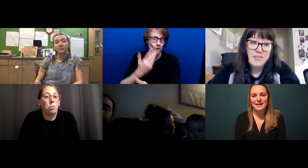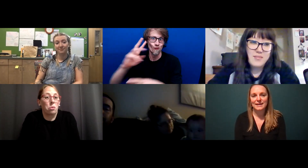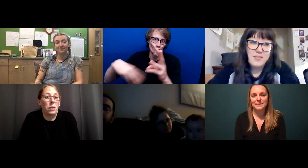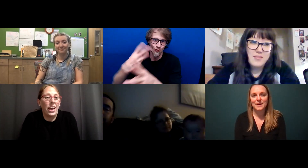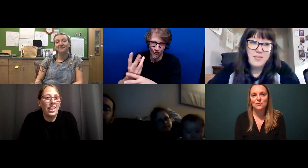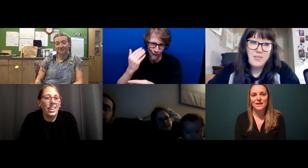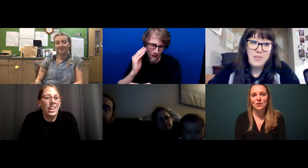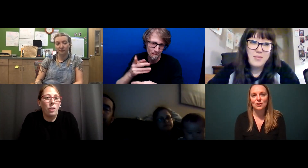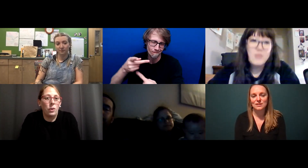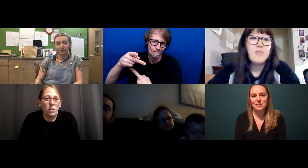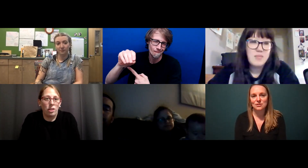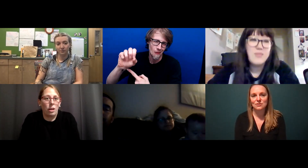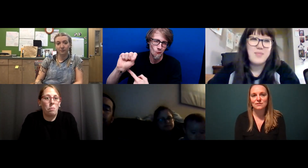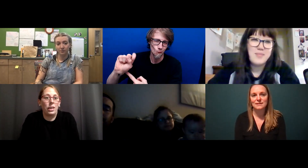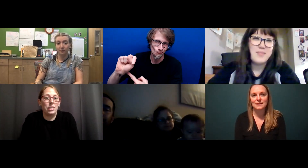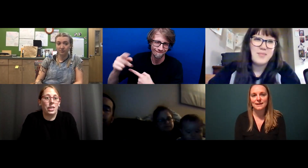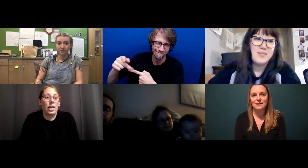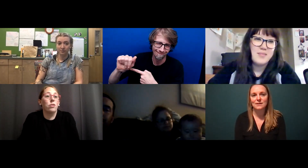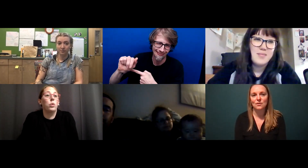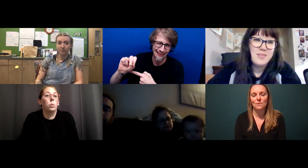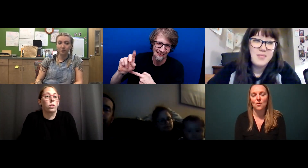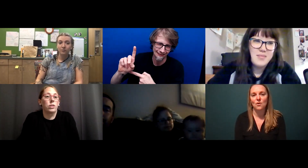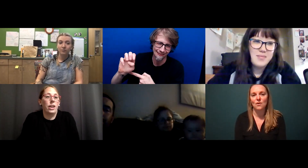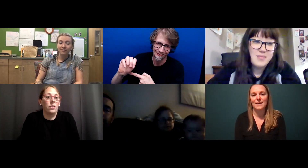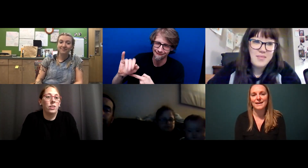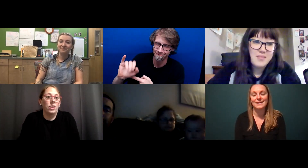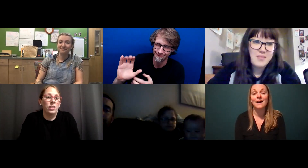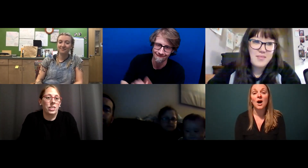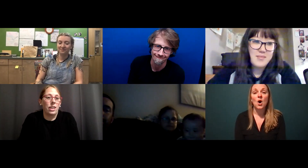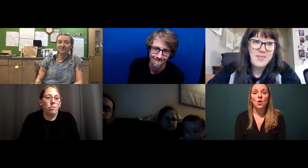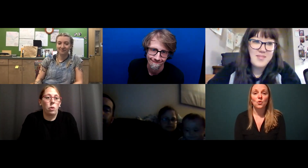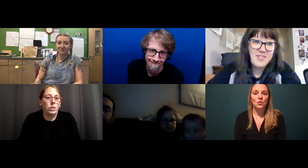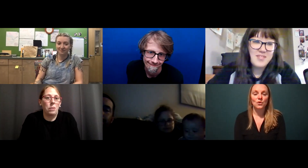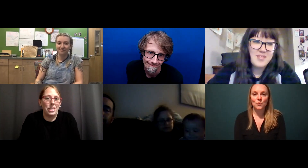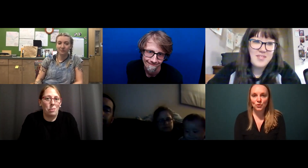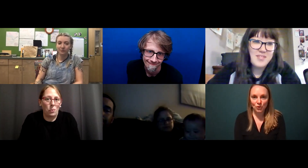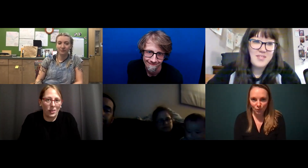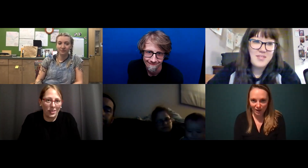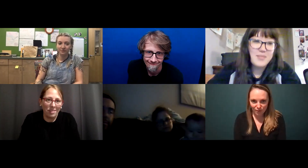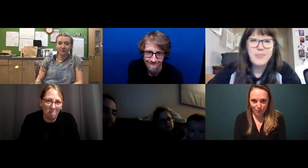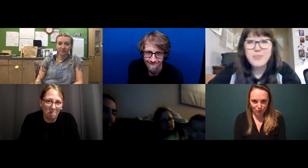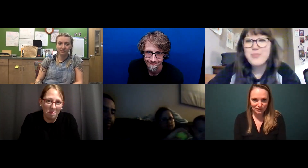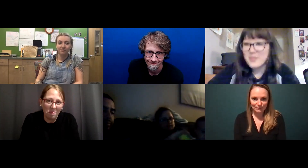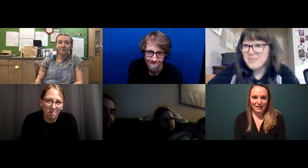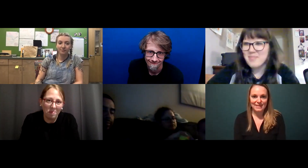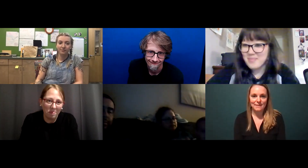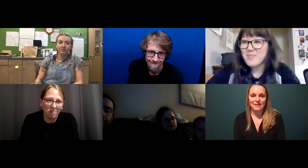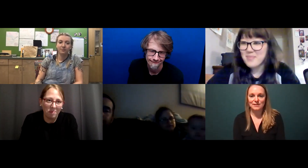them through that. We know that they're coming into kind of a new world now, this kind of post-pandemic world.